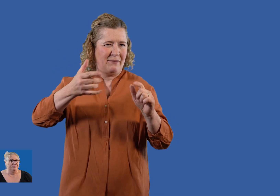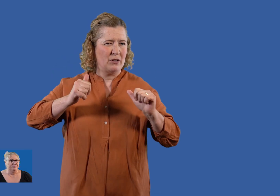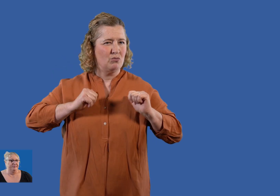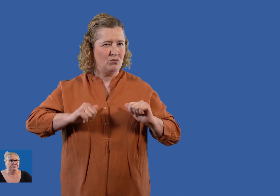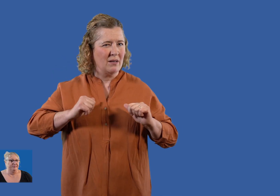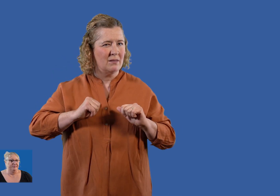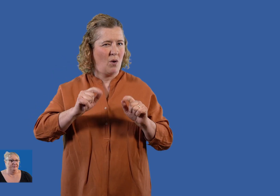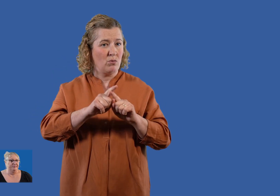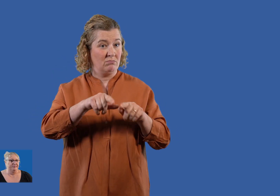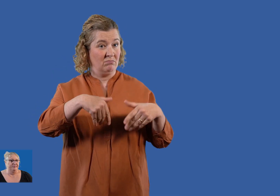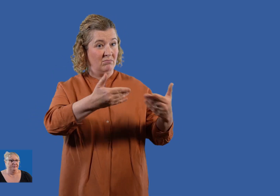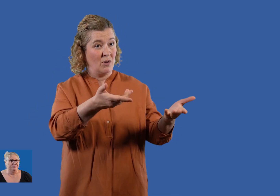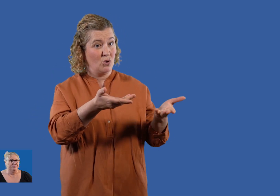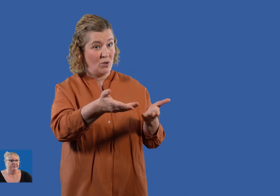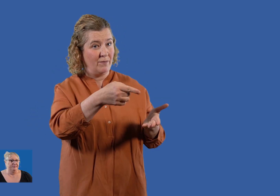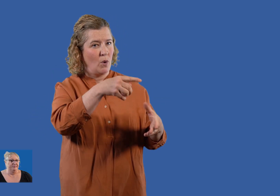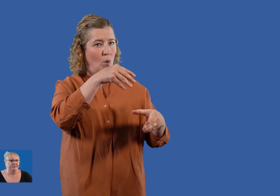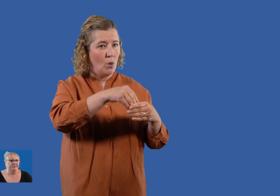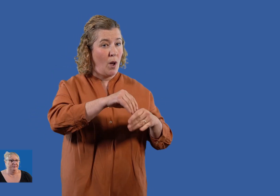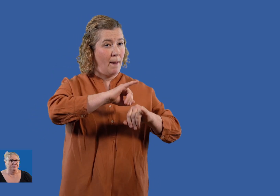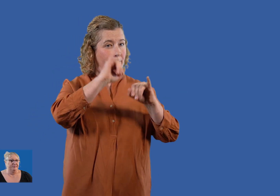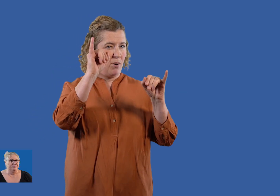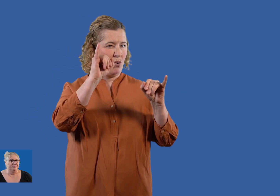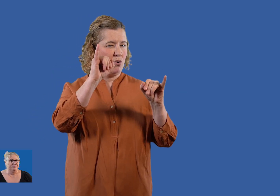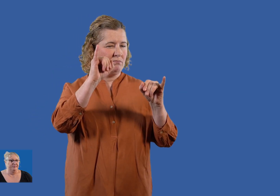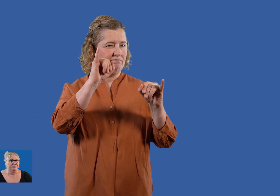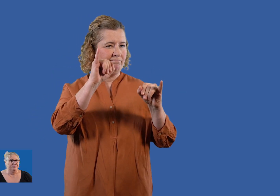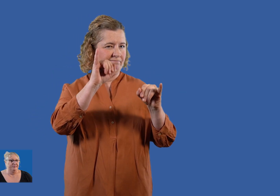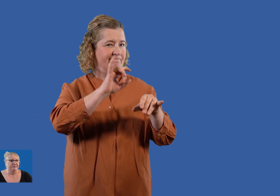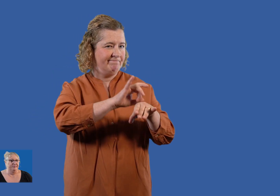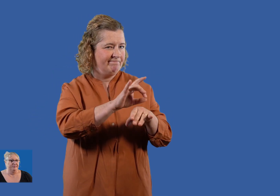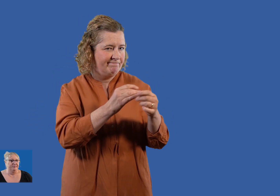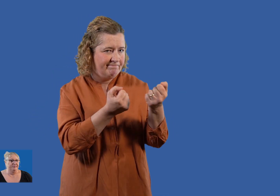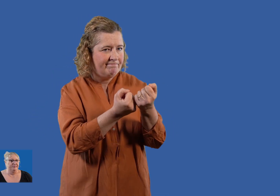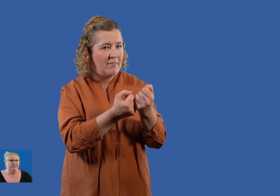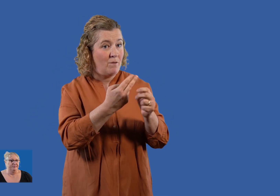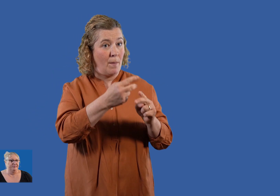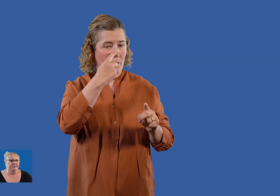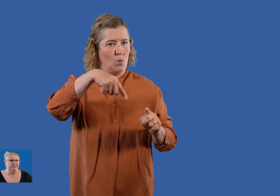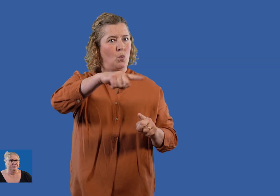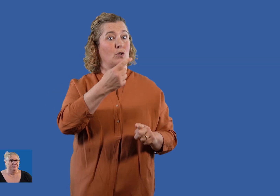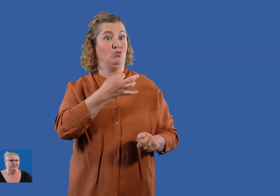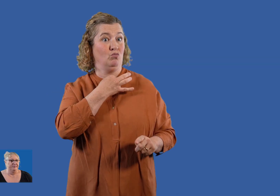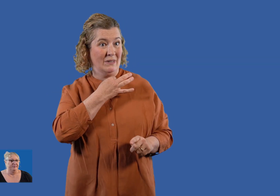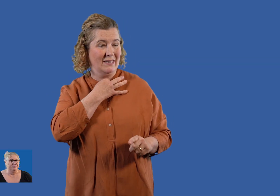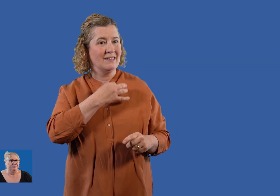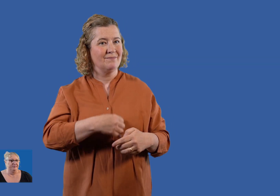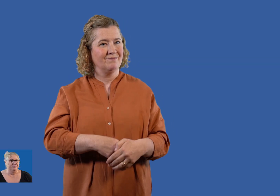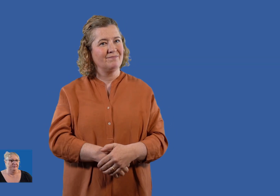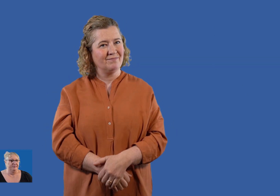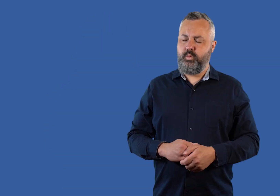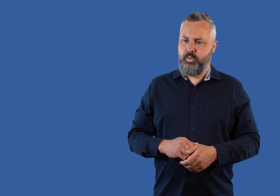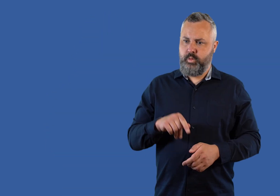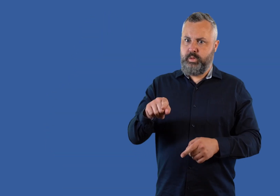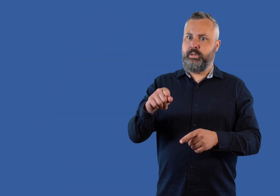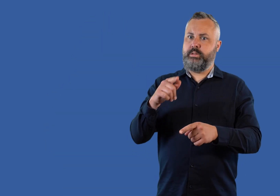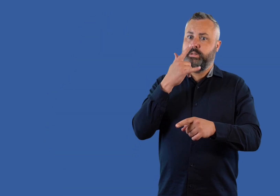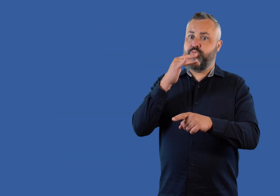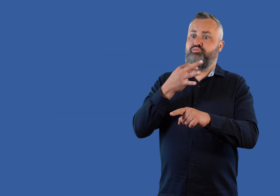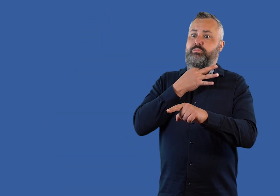in this. They offer services that can include emergency treatment for people who may be at immediate risk. What do you mean by